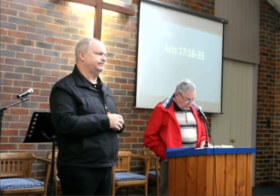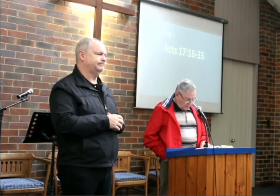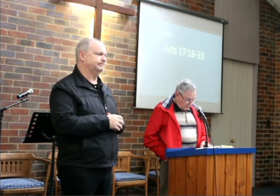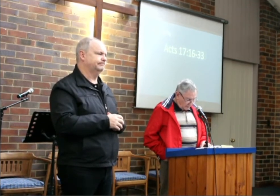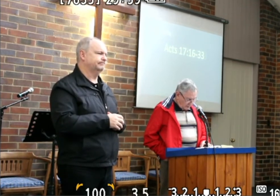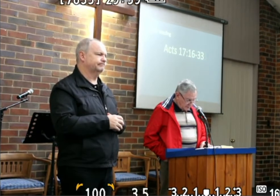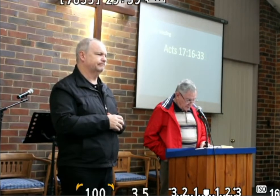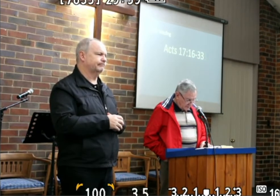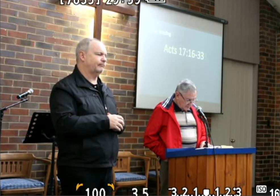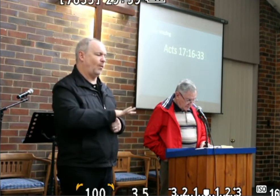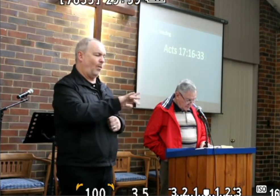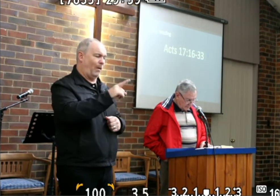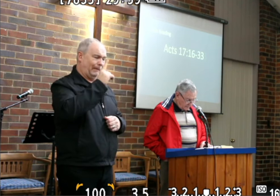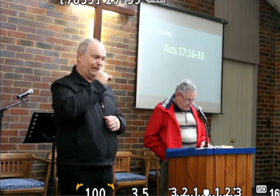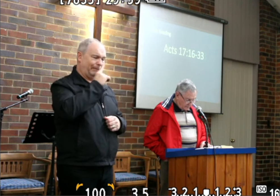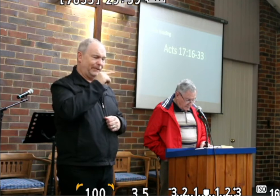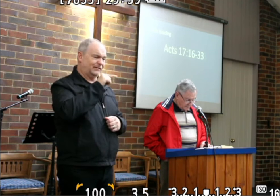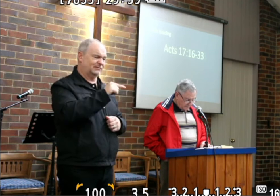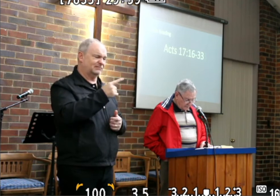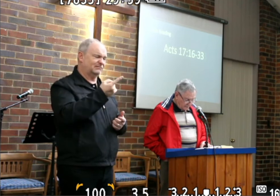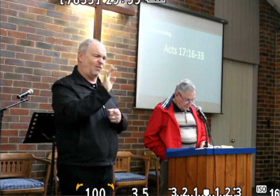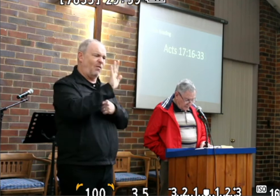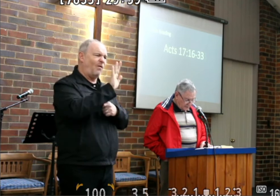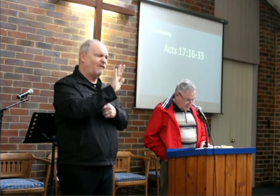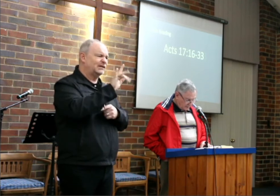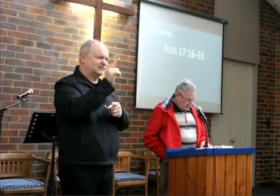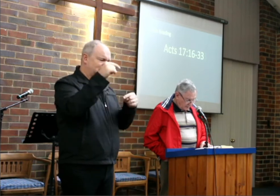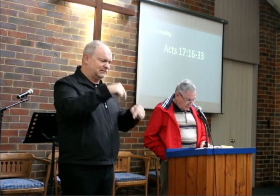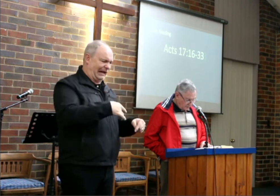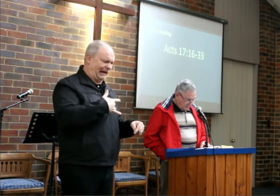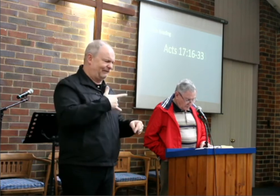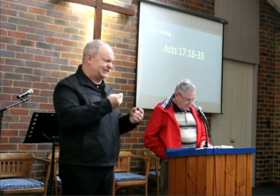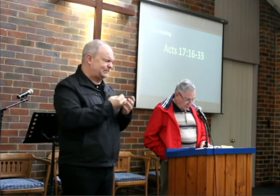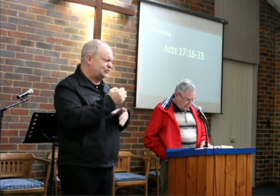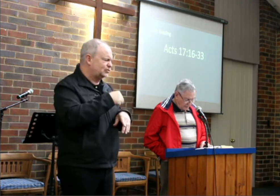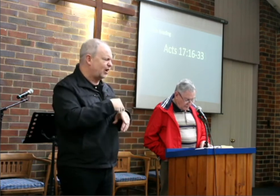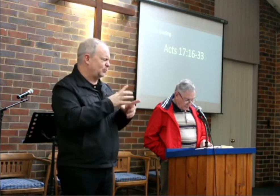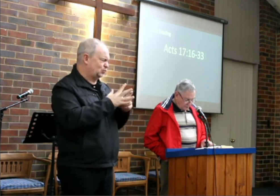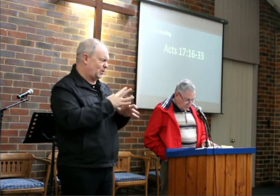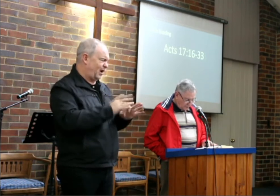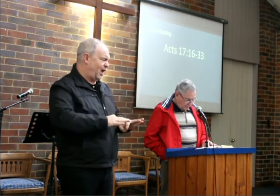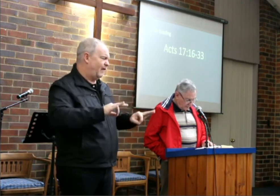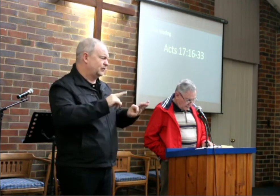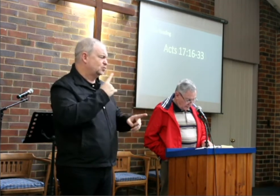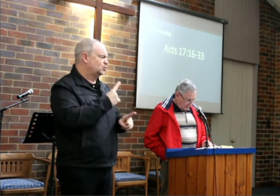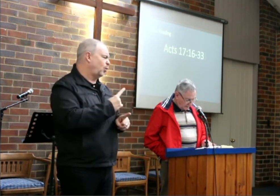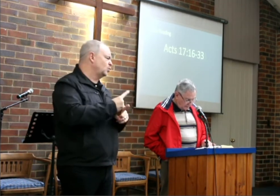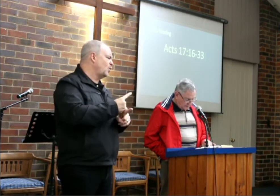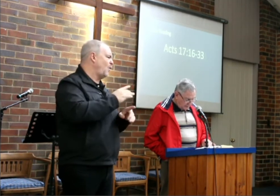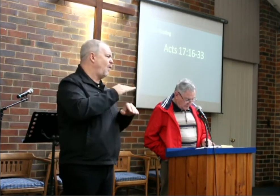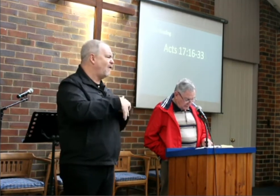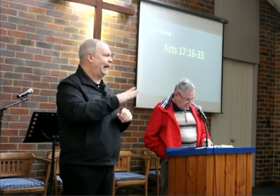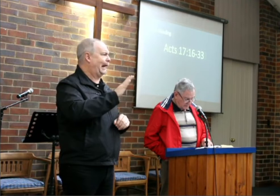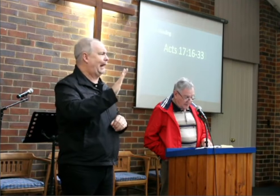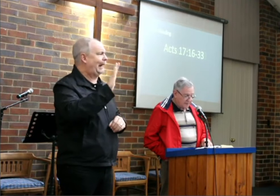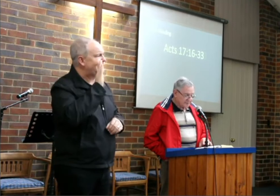All the Athenians, the foreigners who lived there, spent their time doing nothing but talking about and